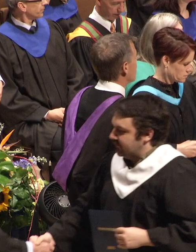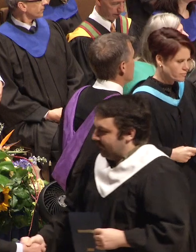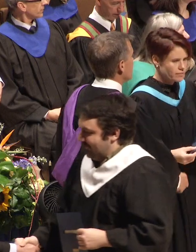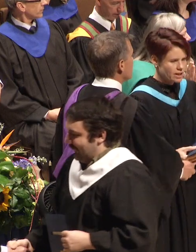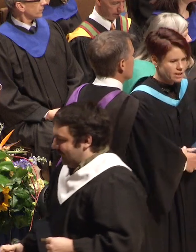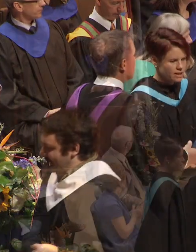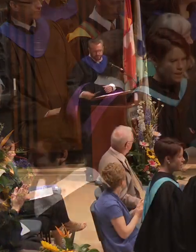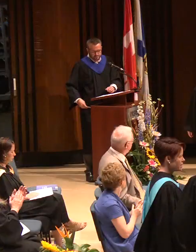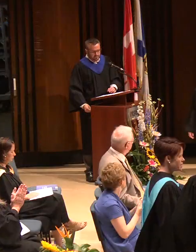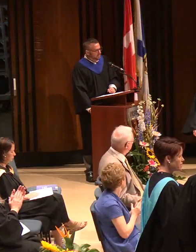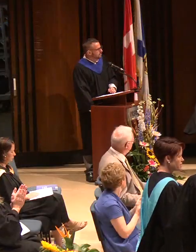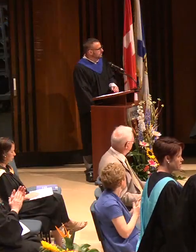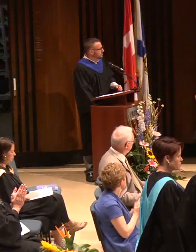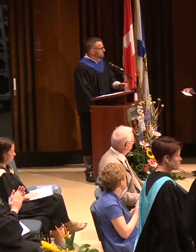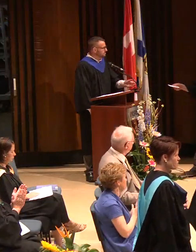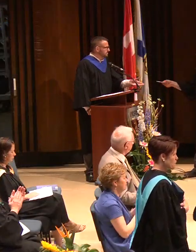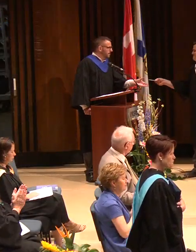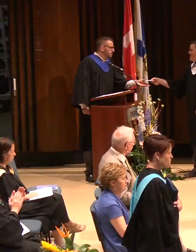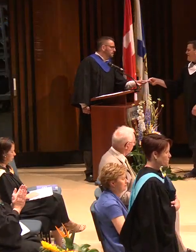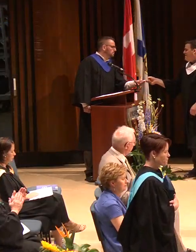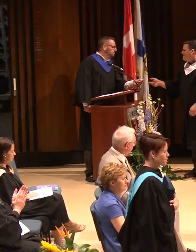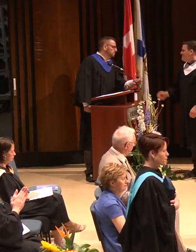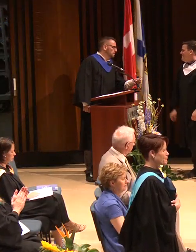Elaine Cuff.